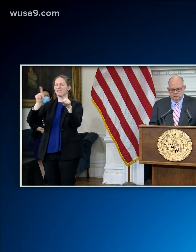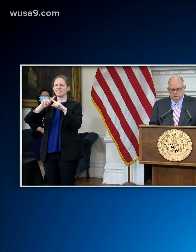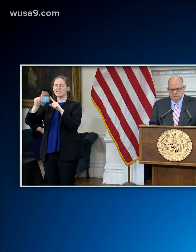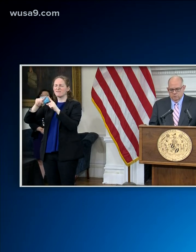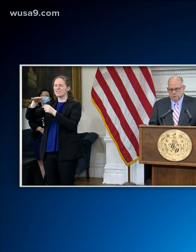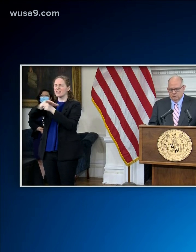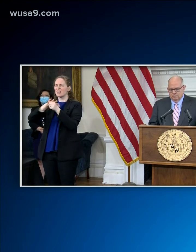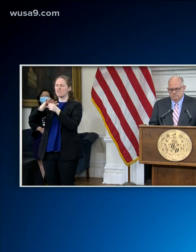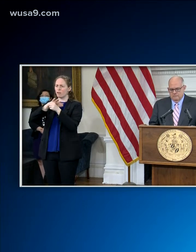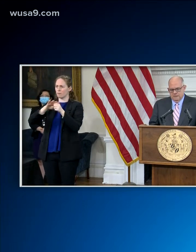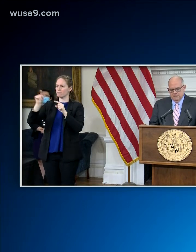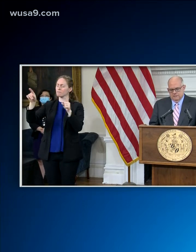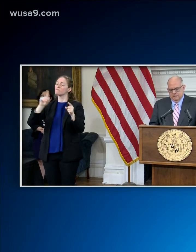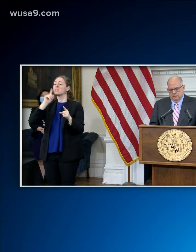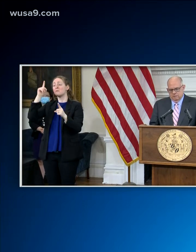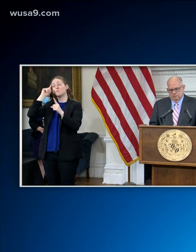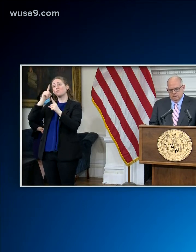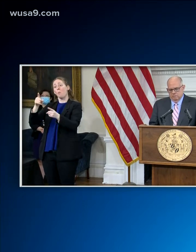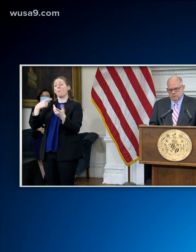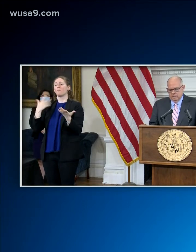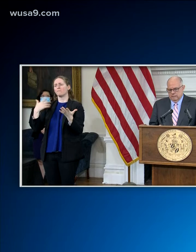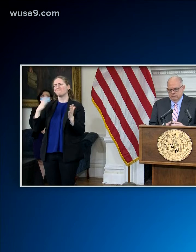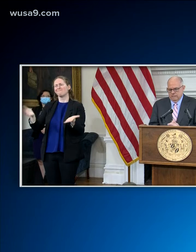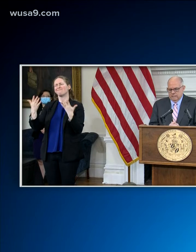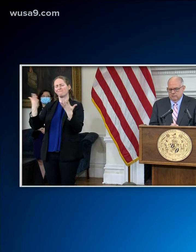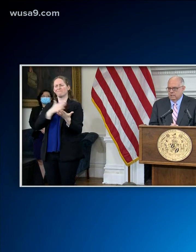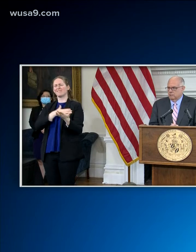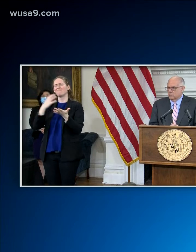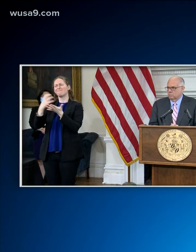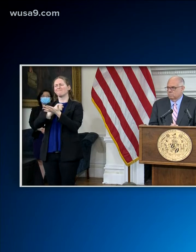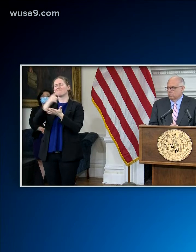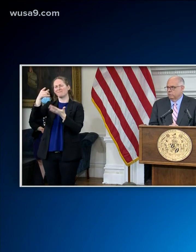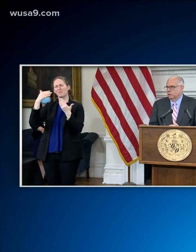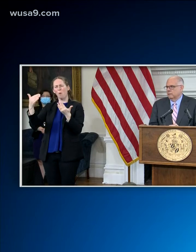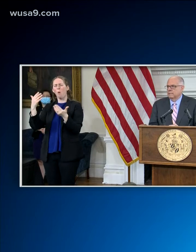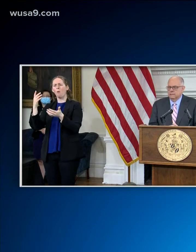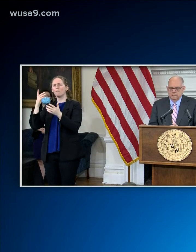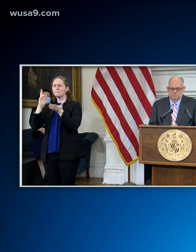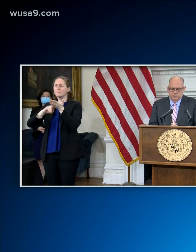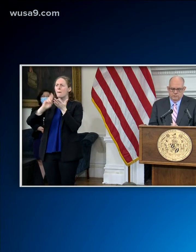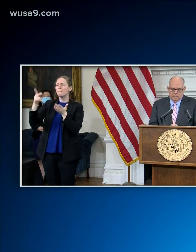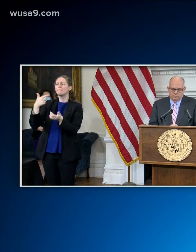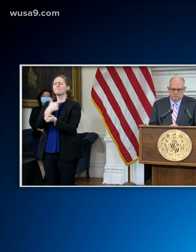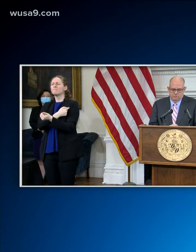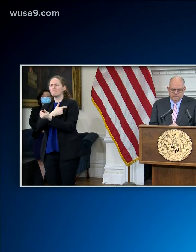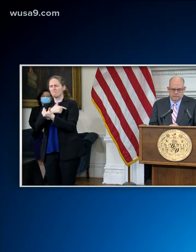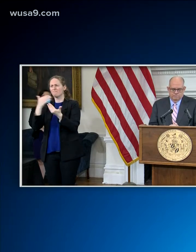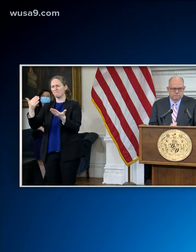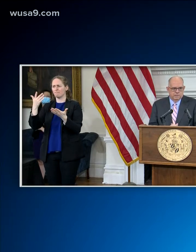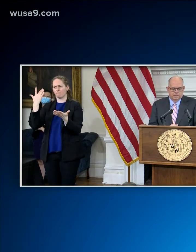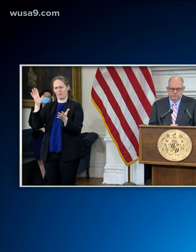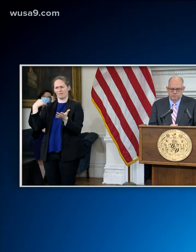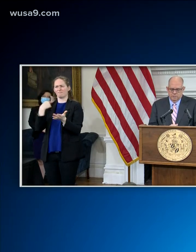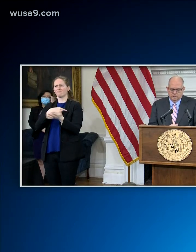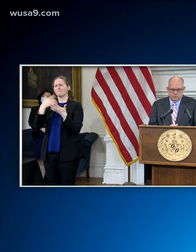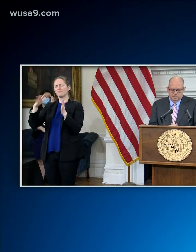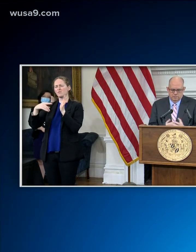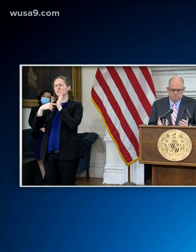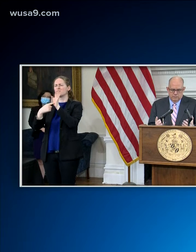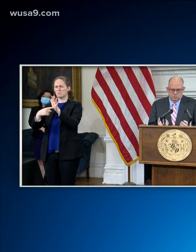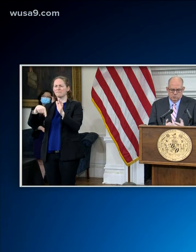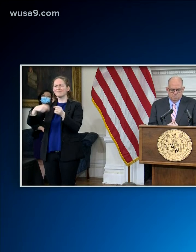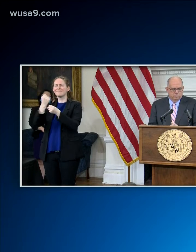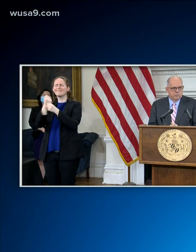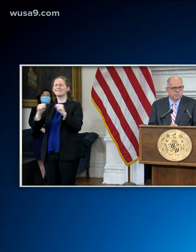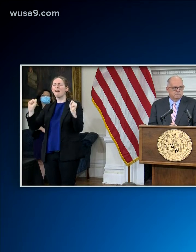is your turn to do so. These COVID-19 vaccines are proven to be safe and effective, and they're administered